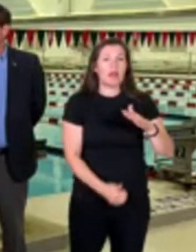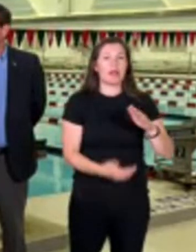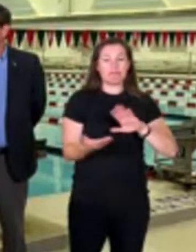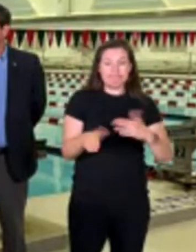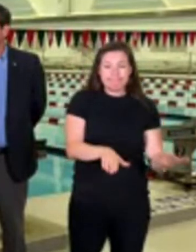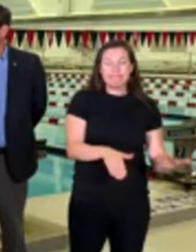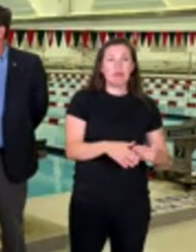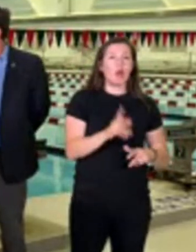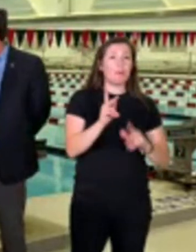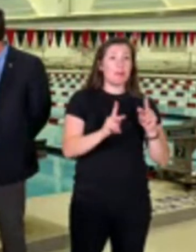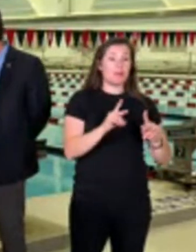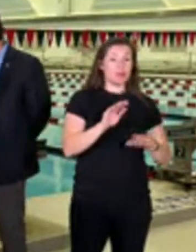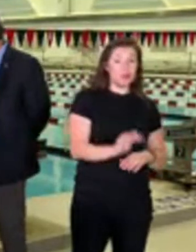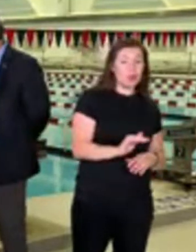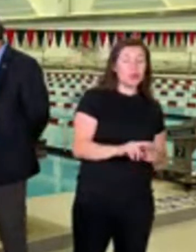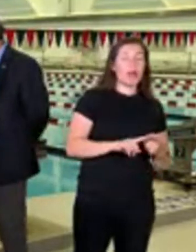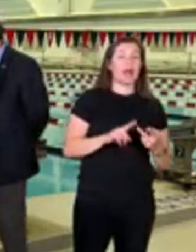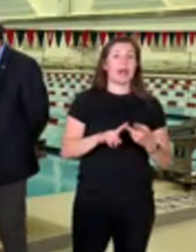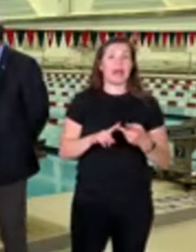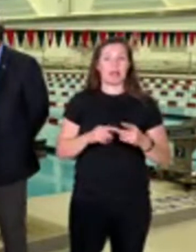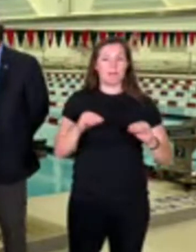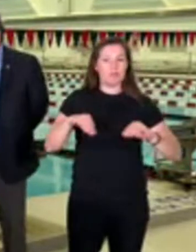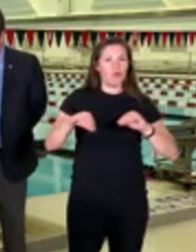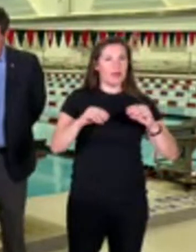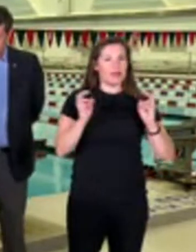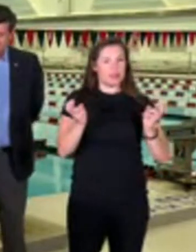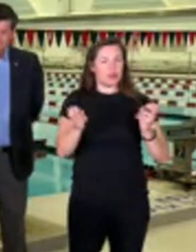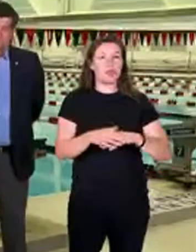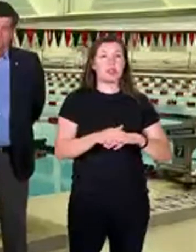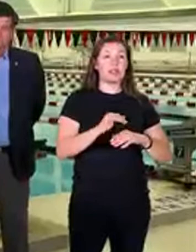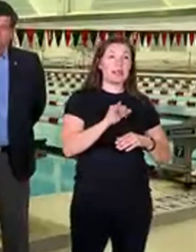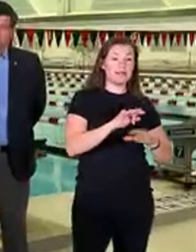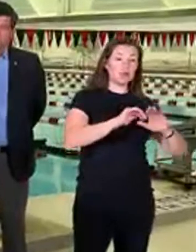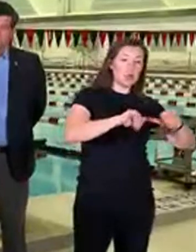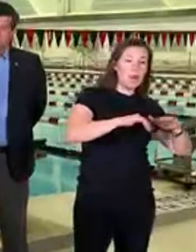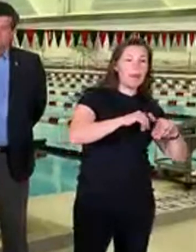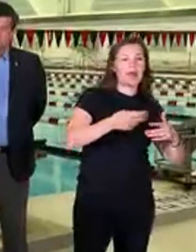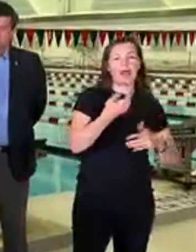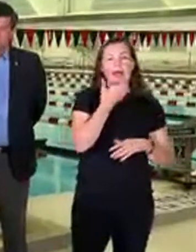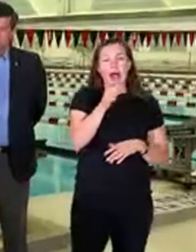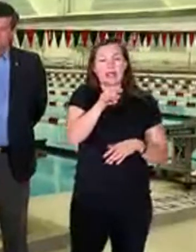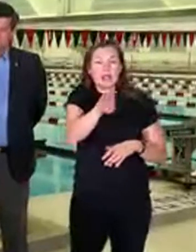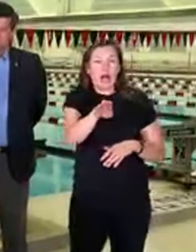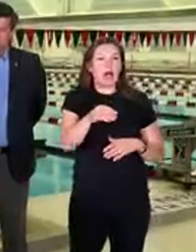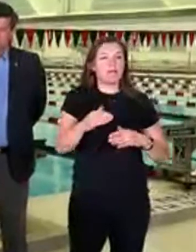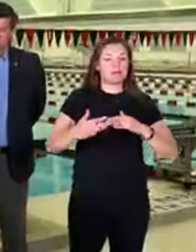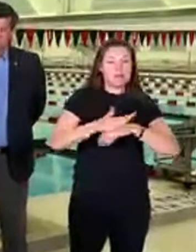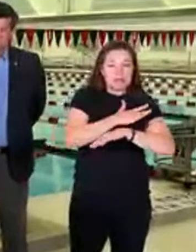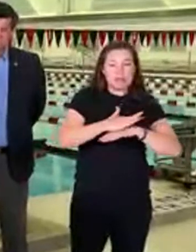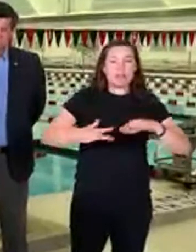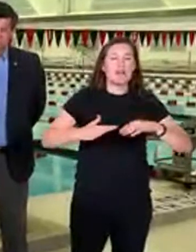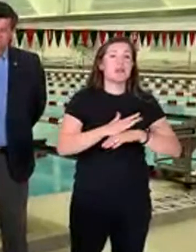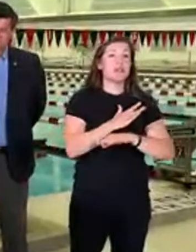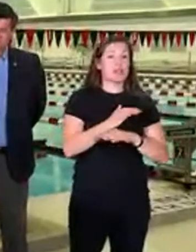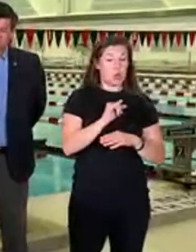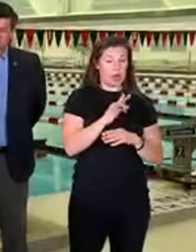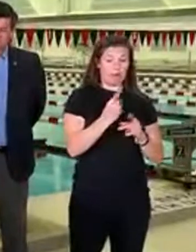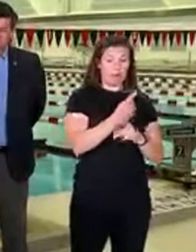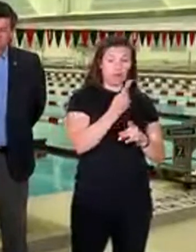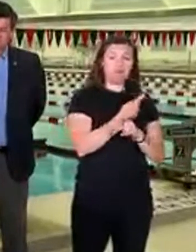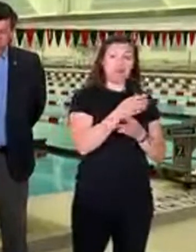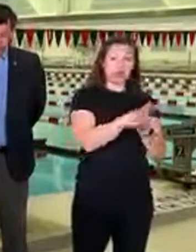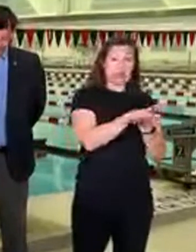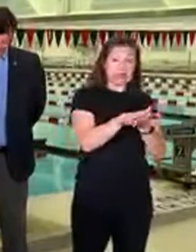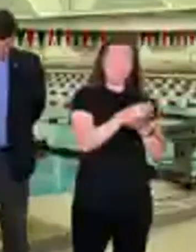with mobility issues spending time in and around swimming pools, hot tubs, and bodies of water. So improperly treated and